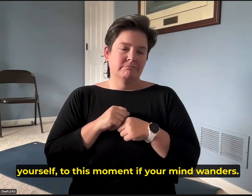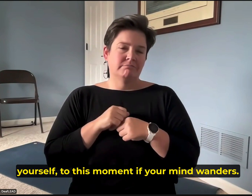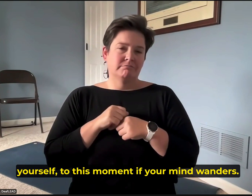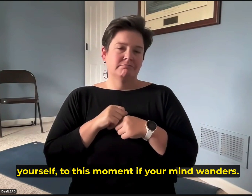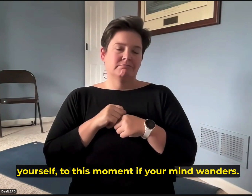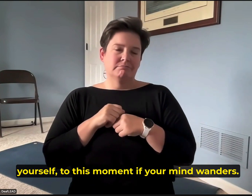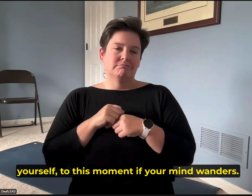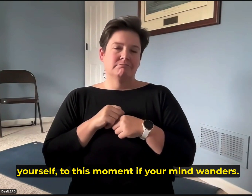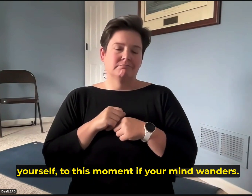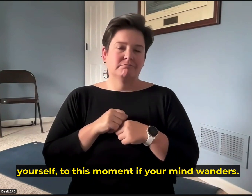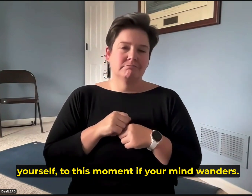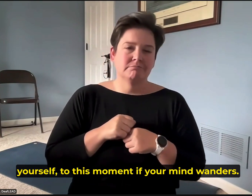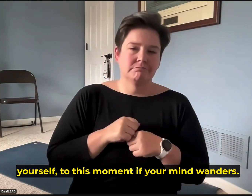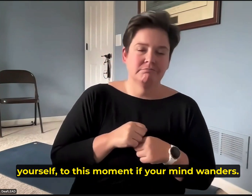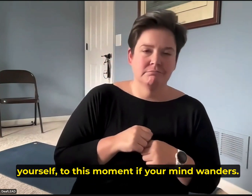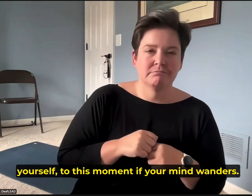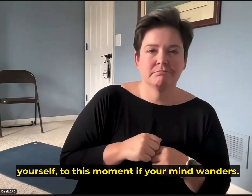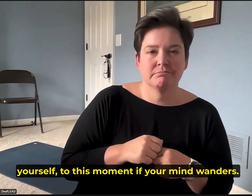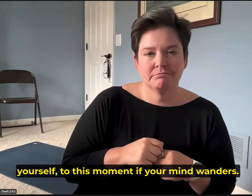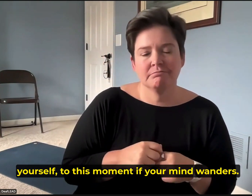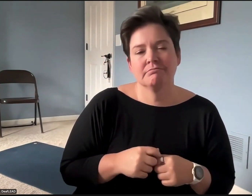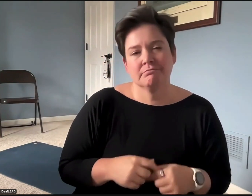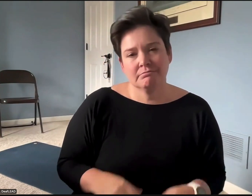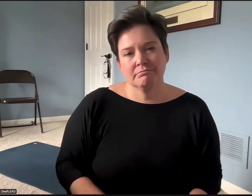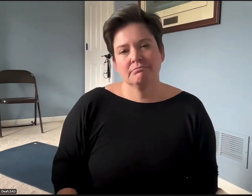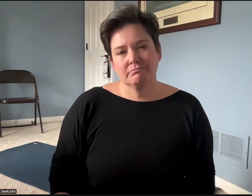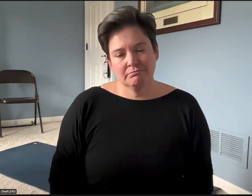if your mind wanders.